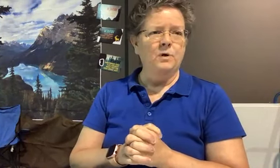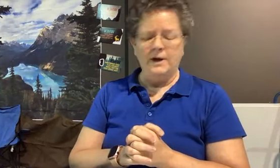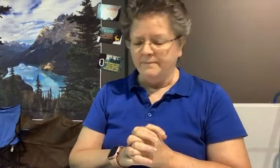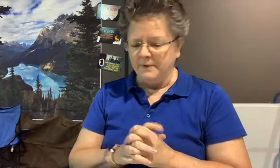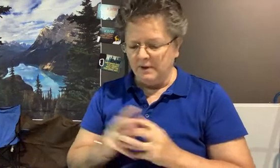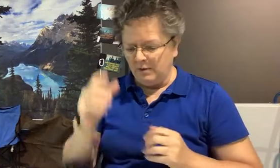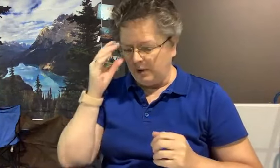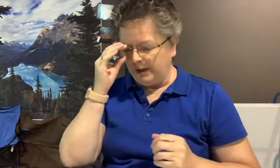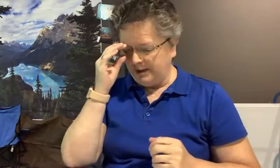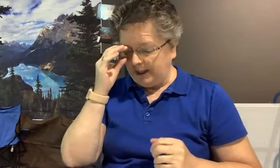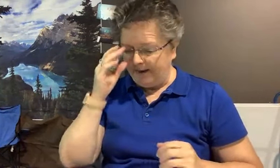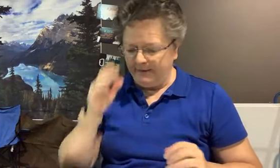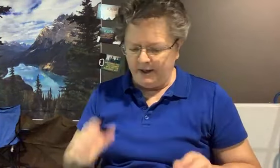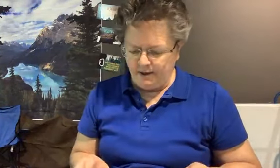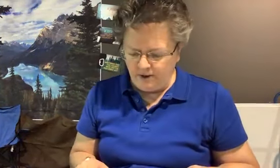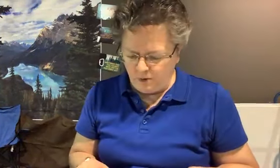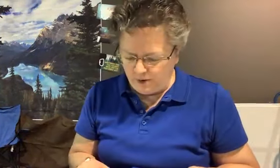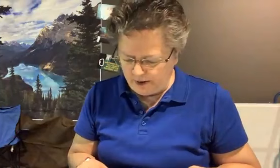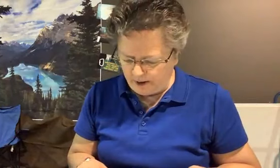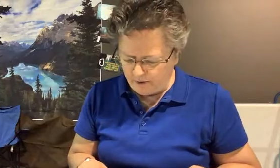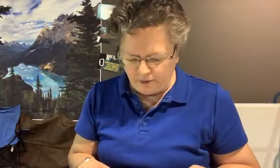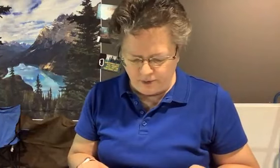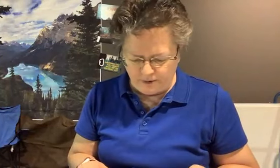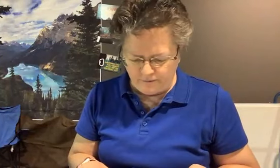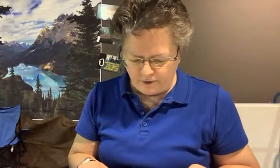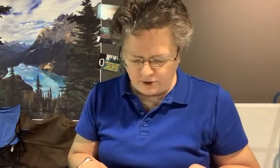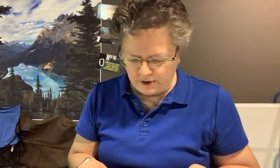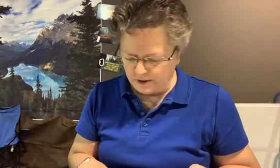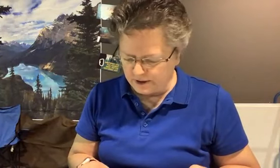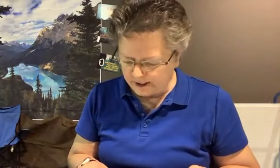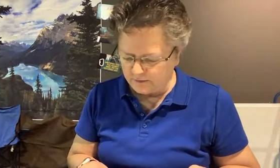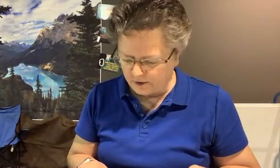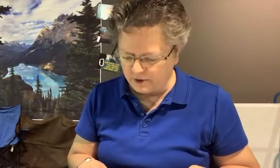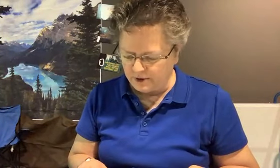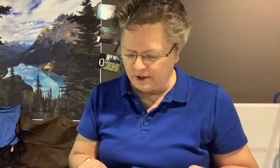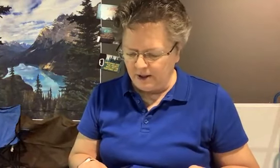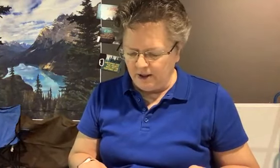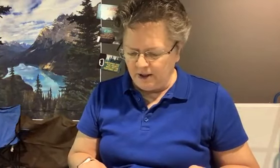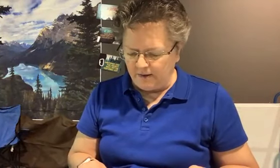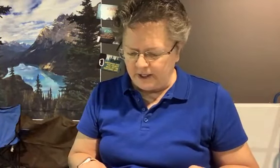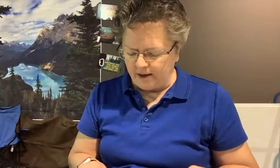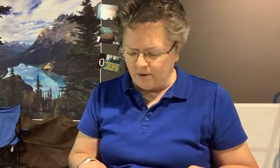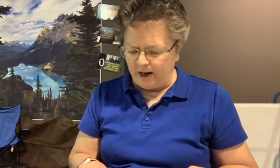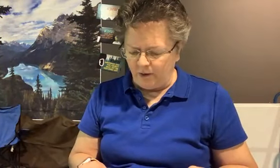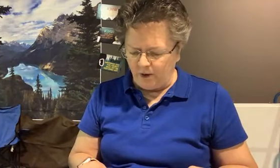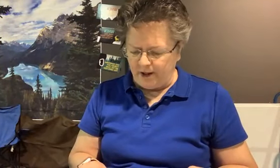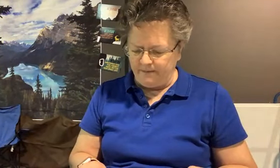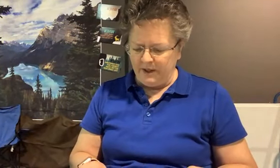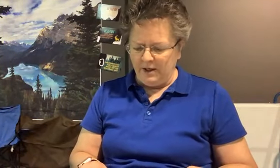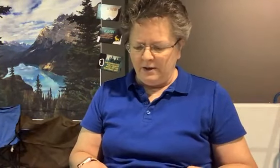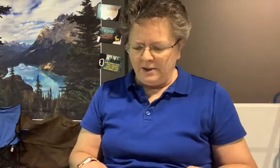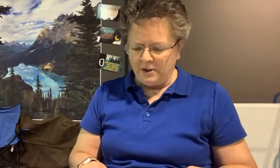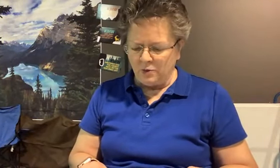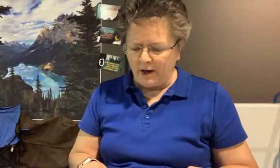Okay, well, let's dive in. We're going to go through the first six verses of Zechariah 1. This is where